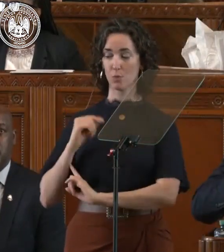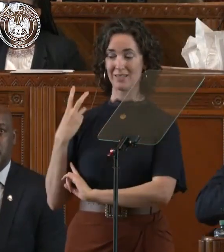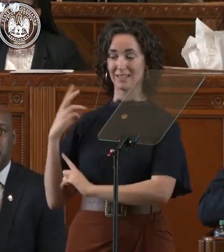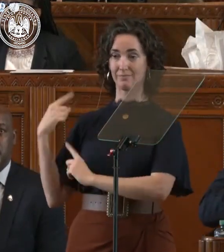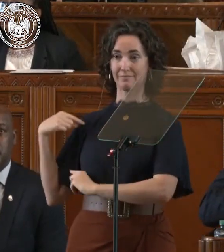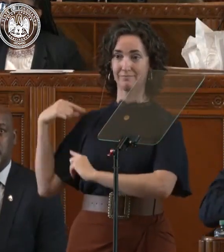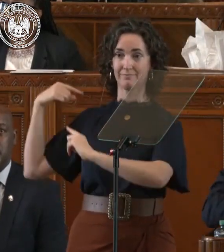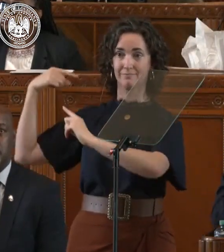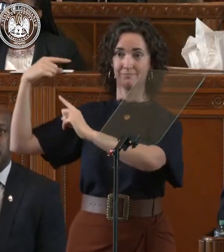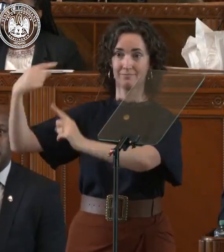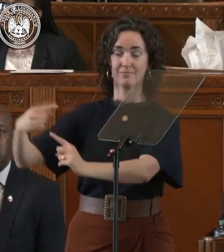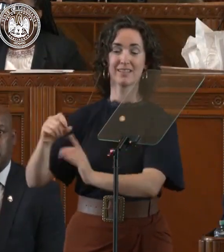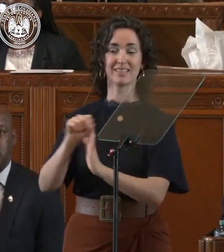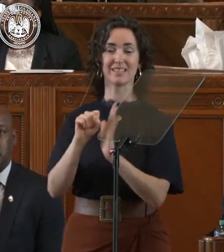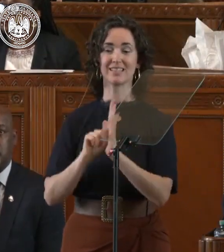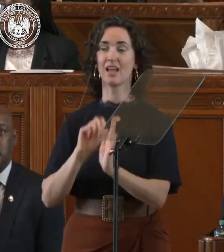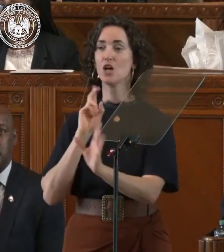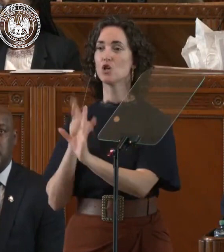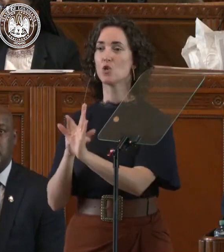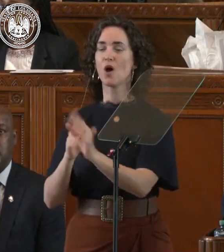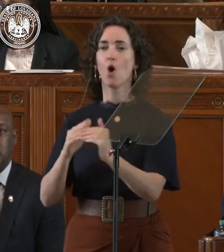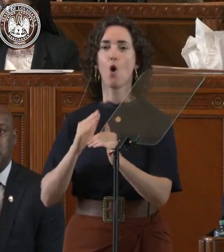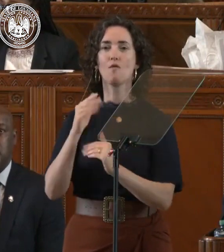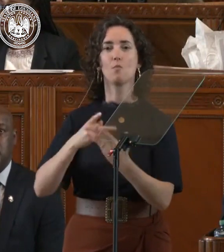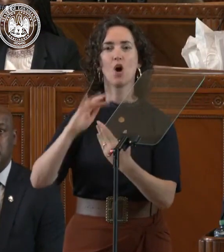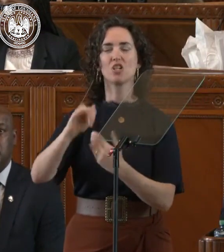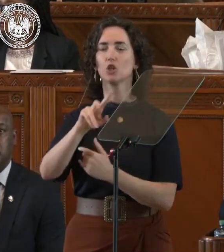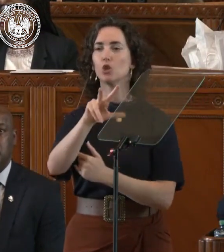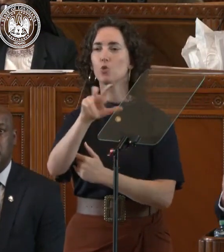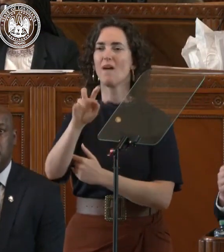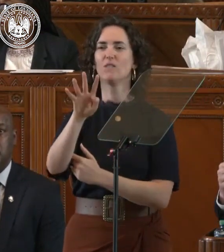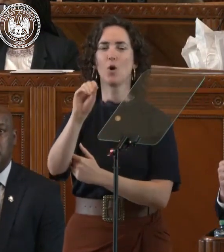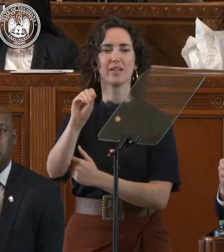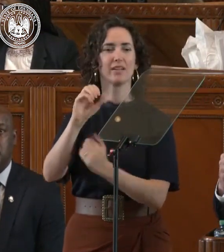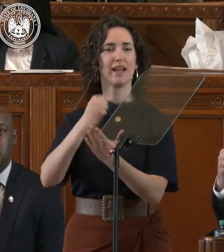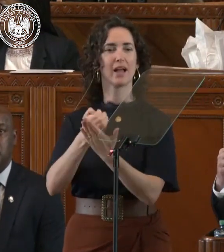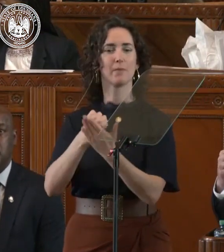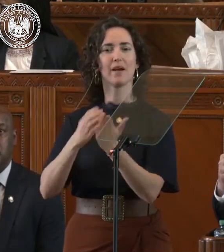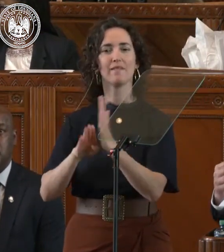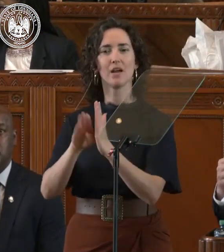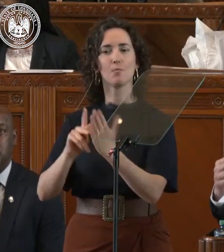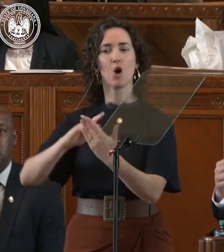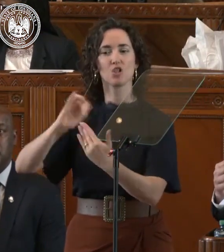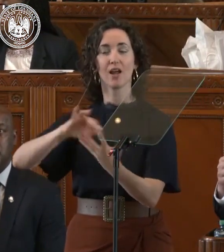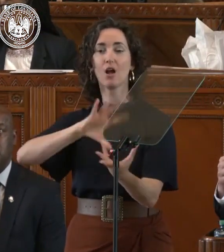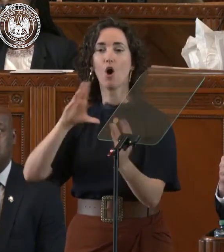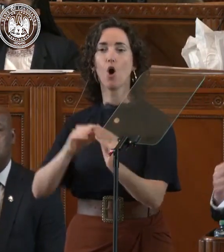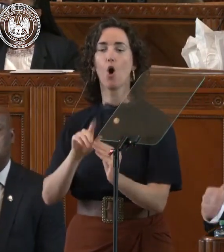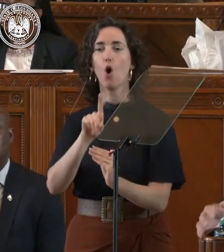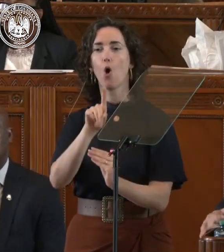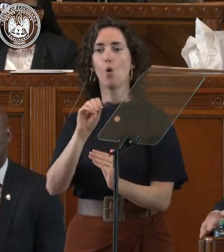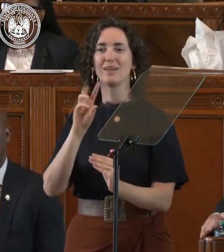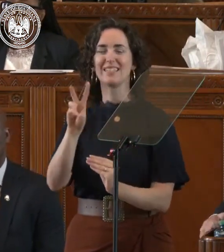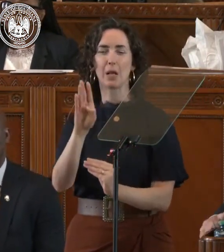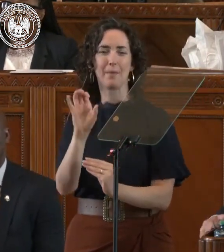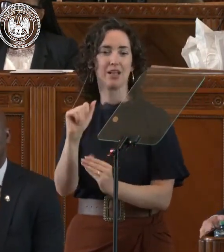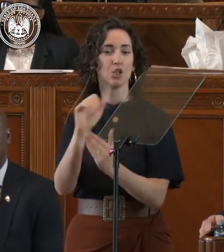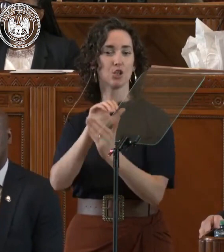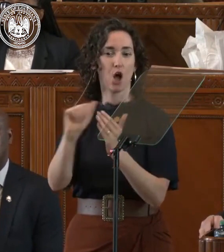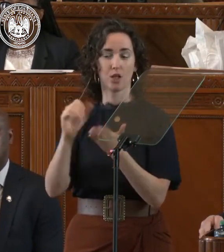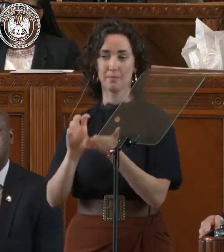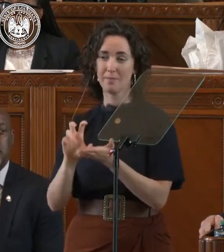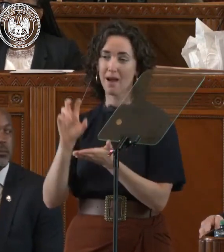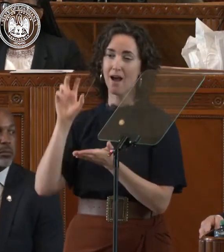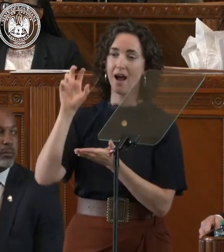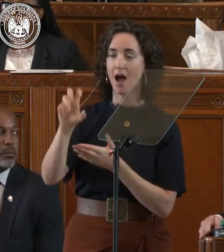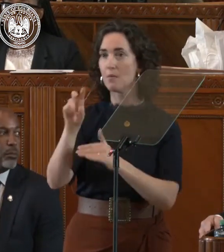has participated in more than 340 economic development projects representing more than $106 billion in projected capital investment